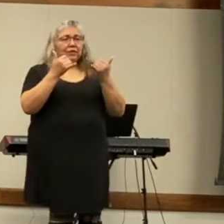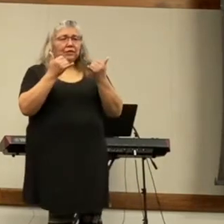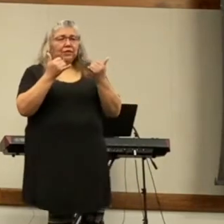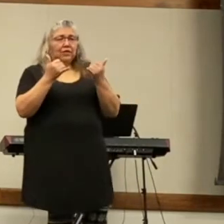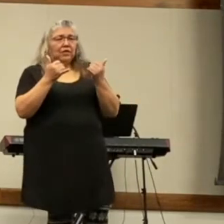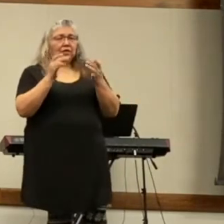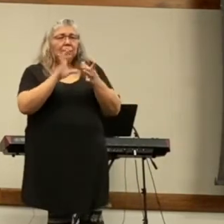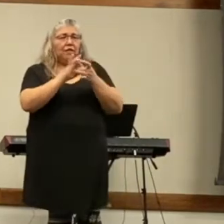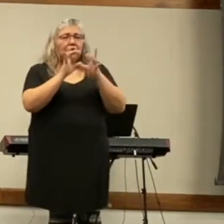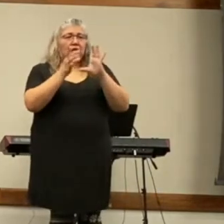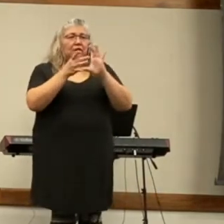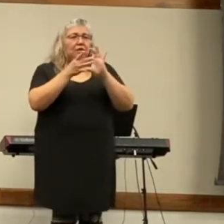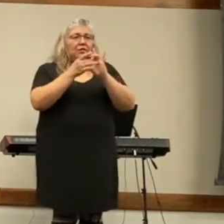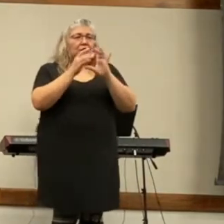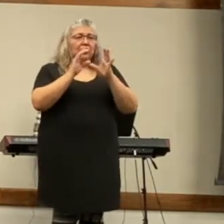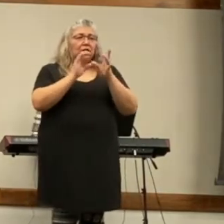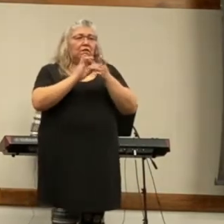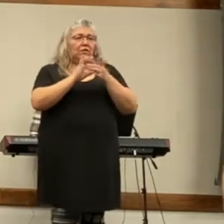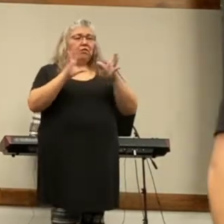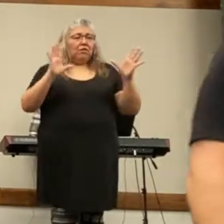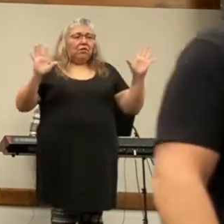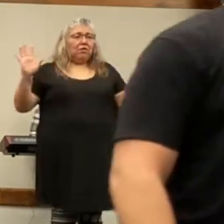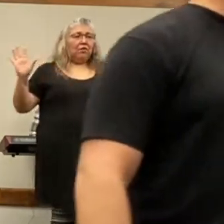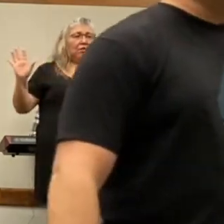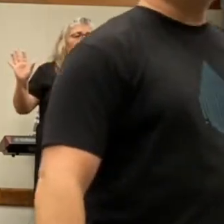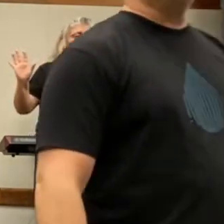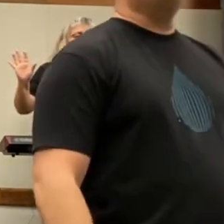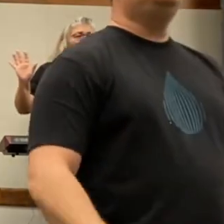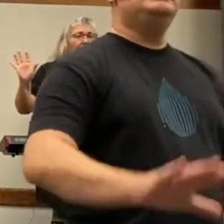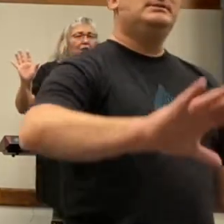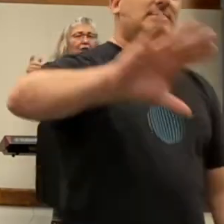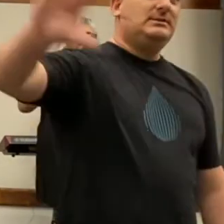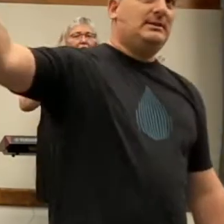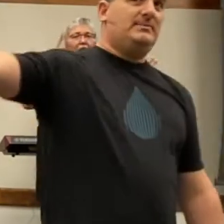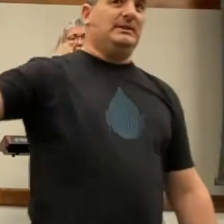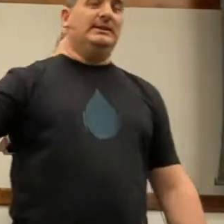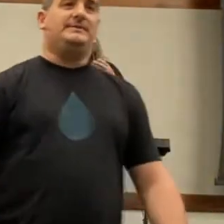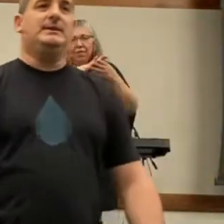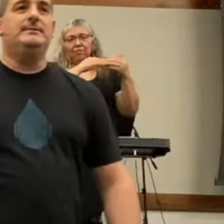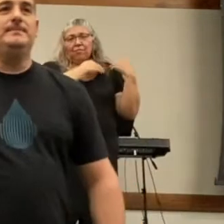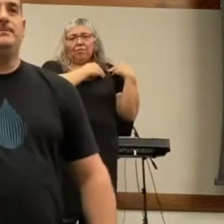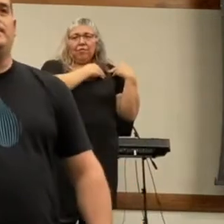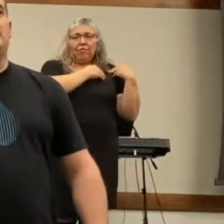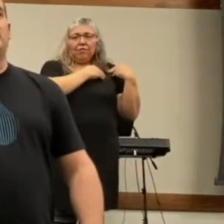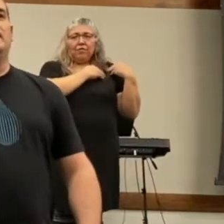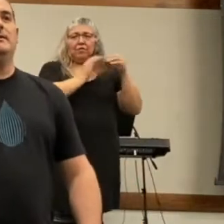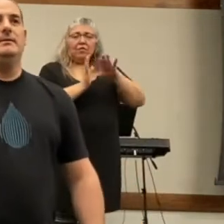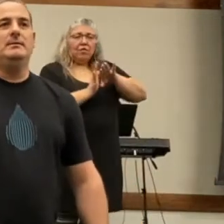Chains are gone. I believe that burdens have been lifted.